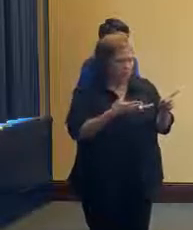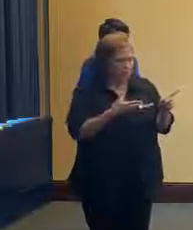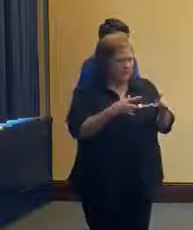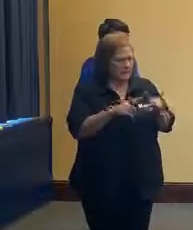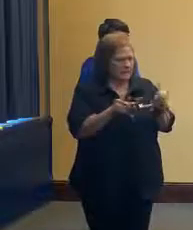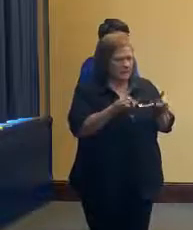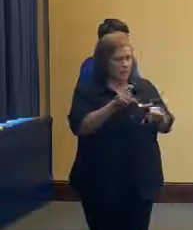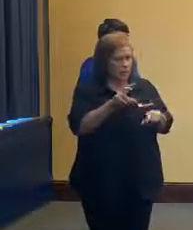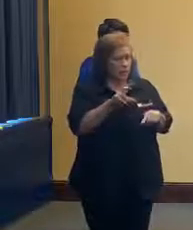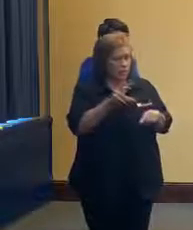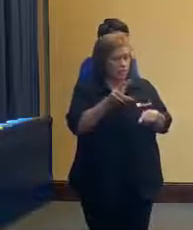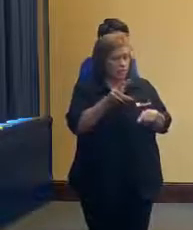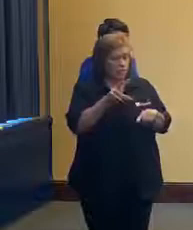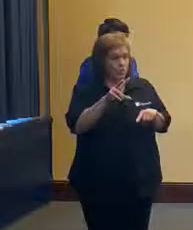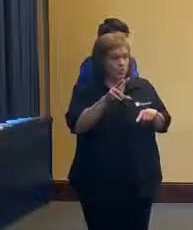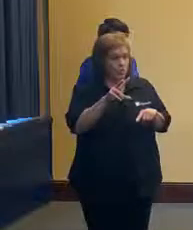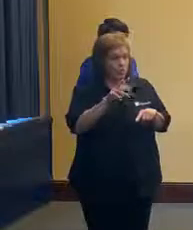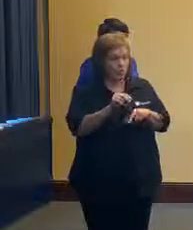question, but the 130.